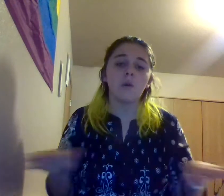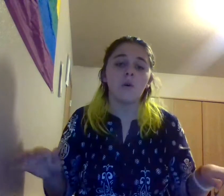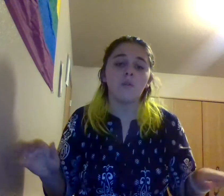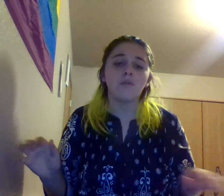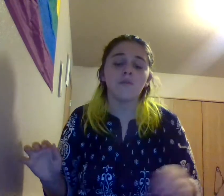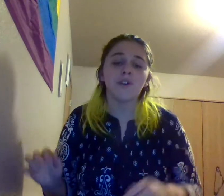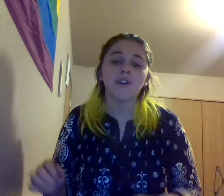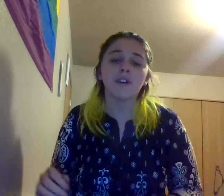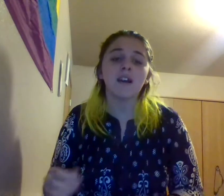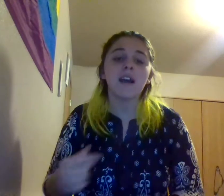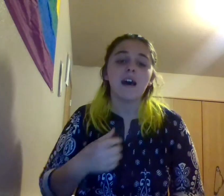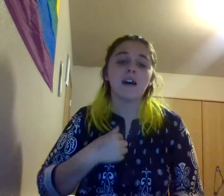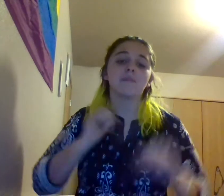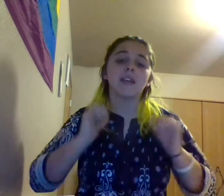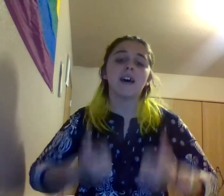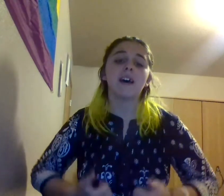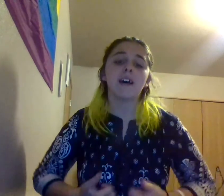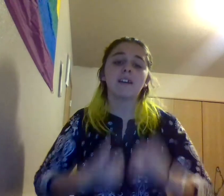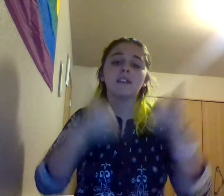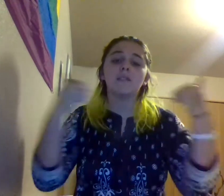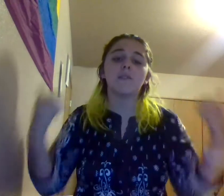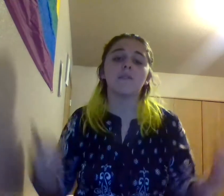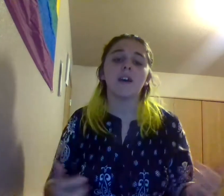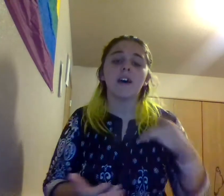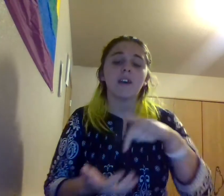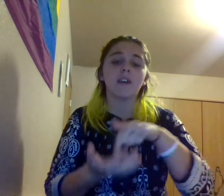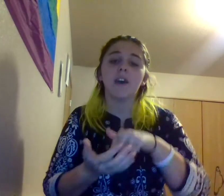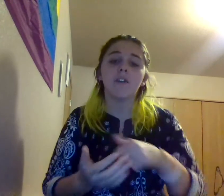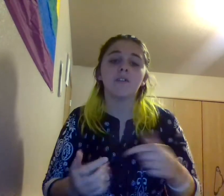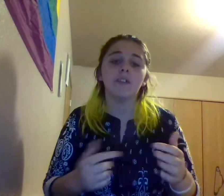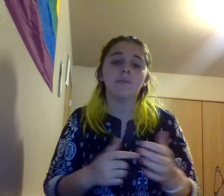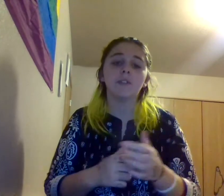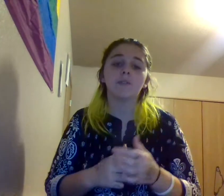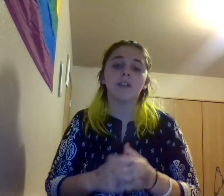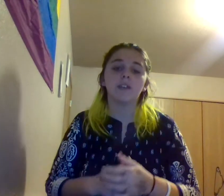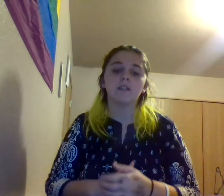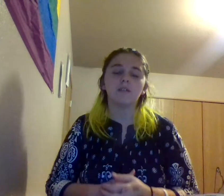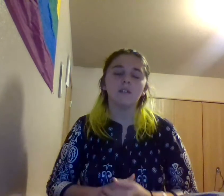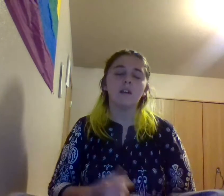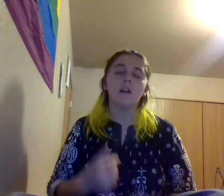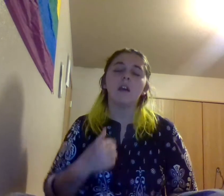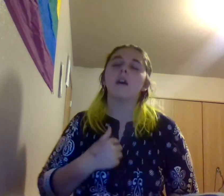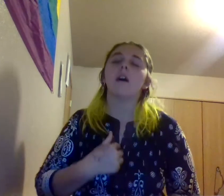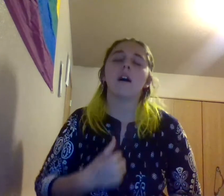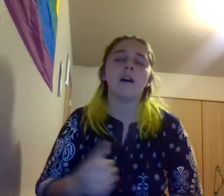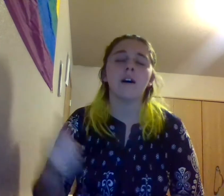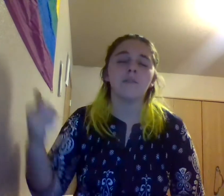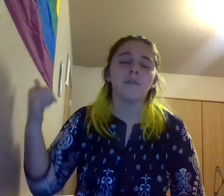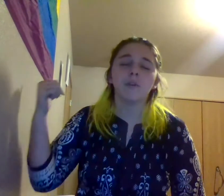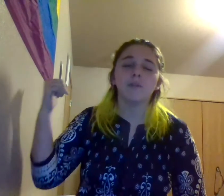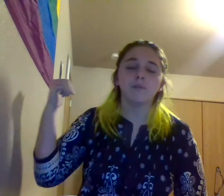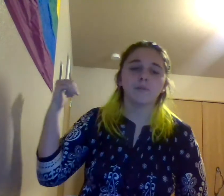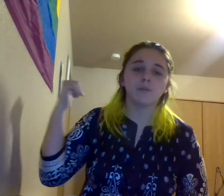over. I'm tired of living life like it's a dream. I refuse. I